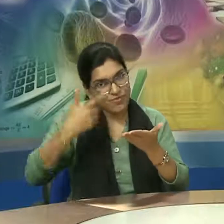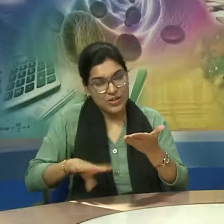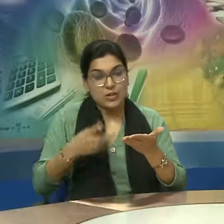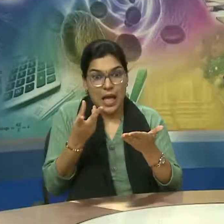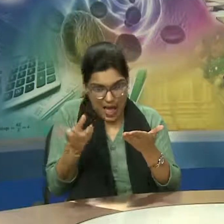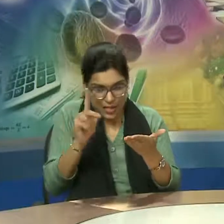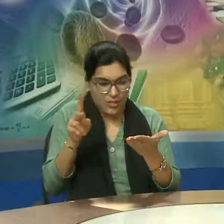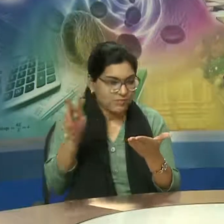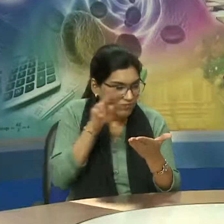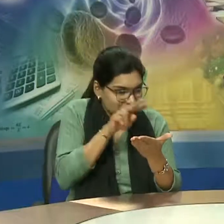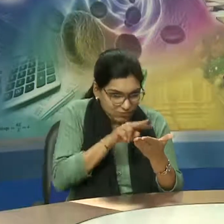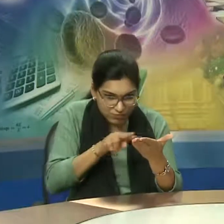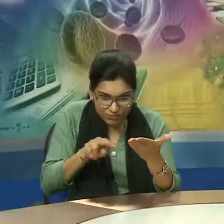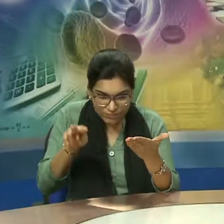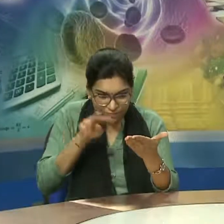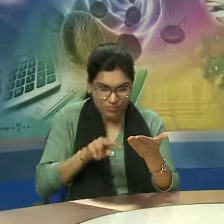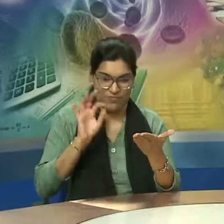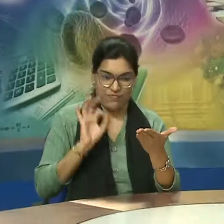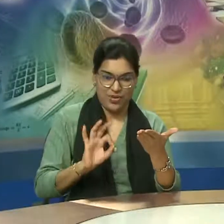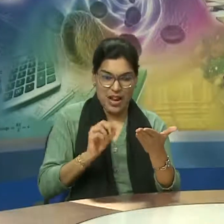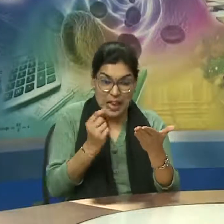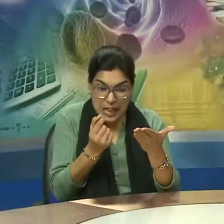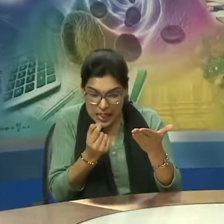I will revise for my